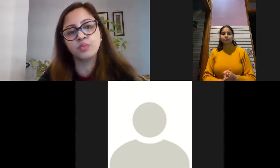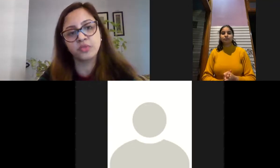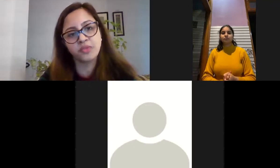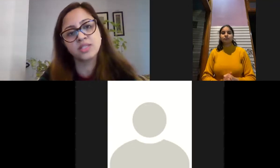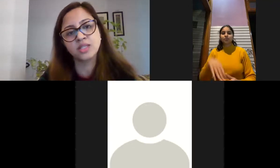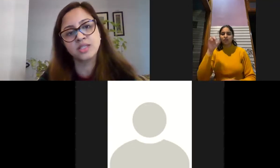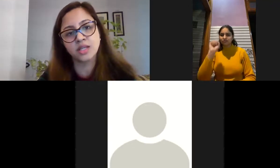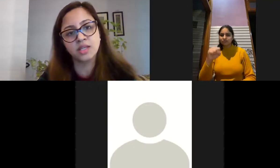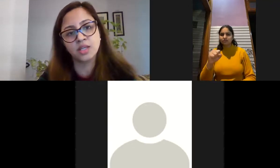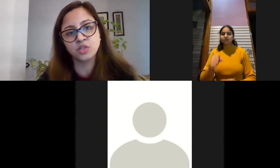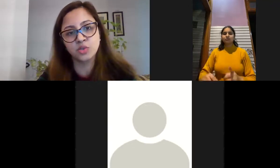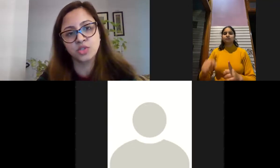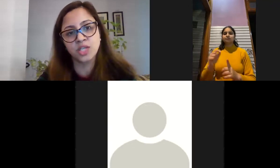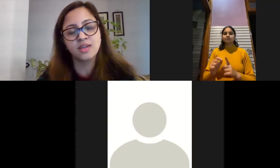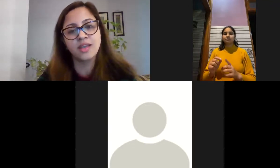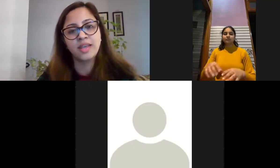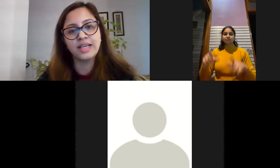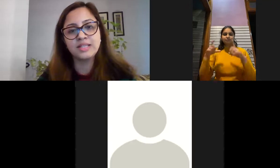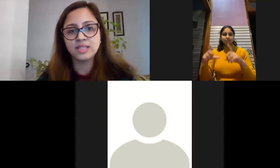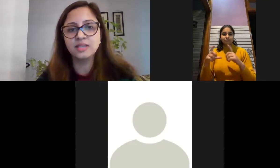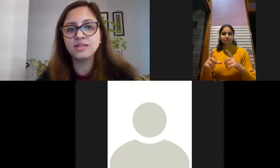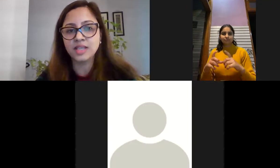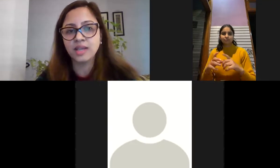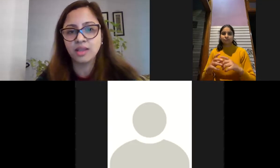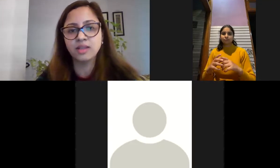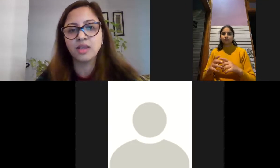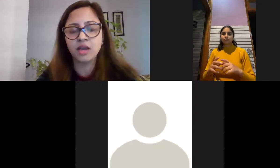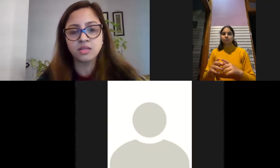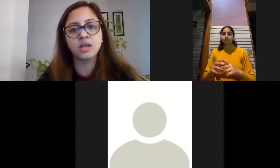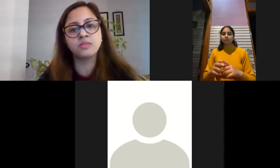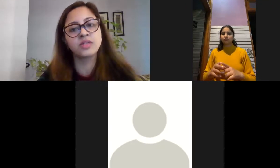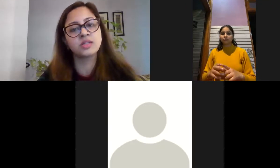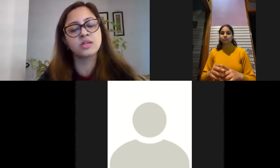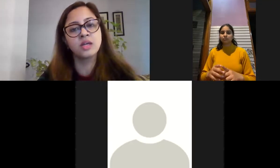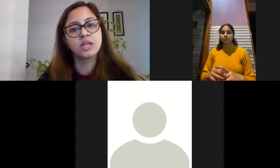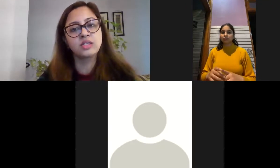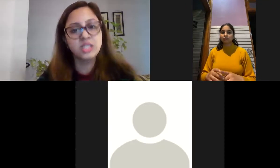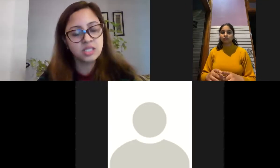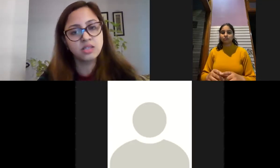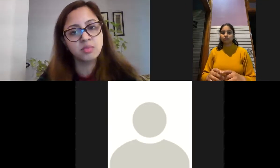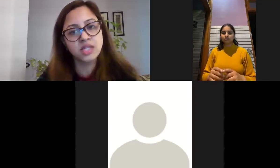yet profess his dedication to Jane in sickness and health undercovers a